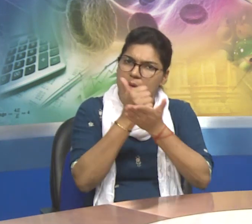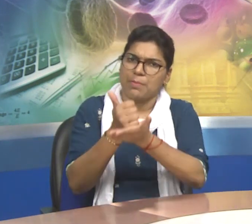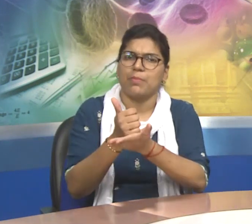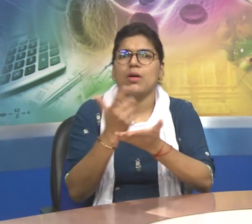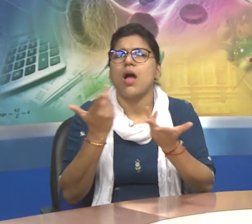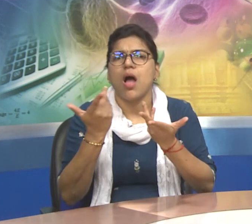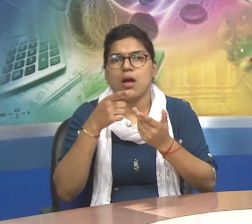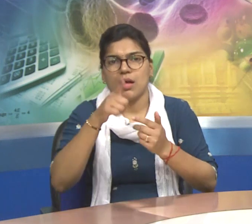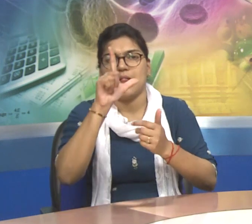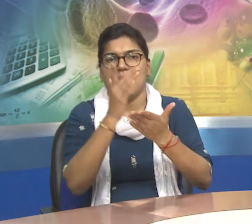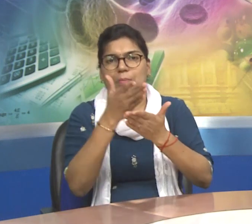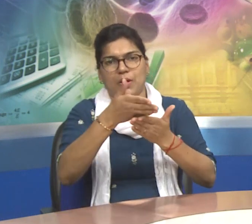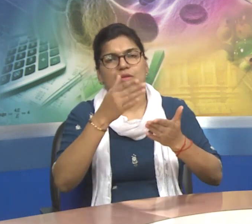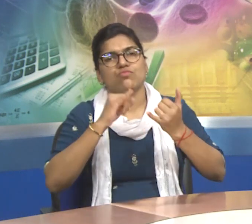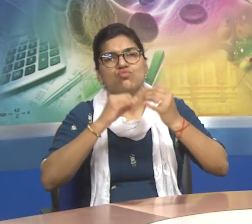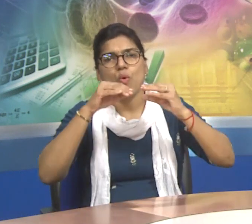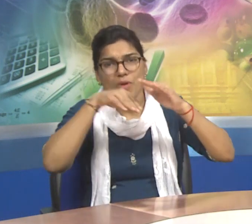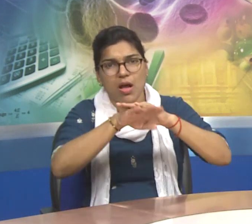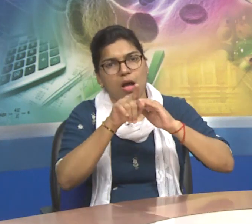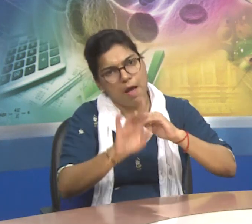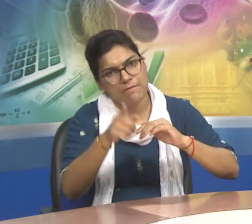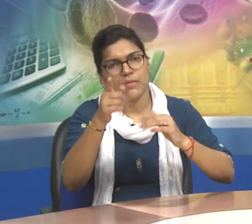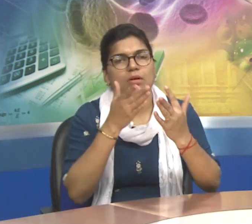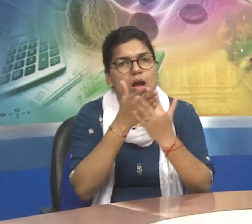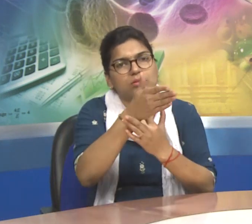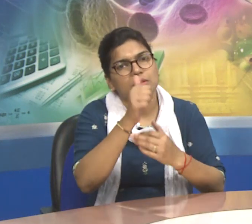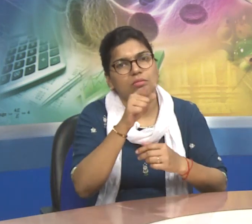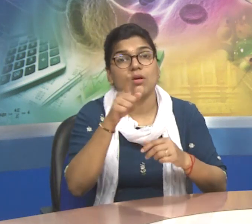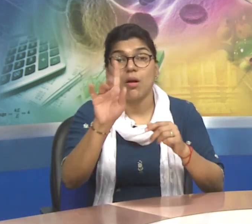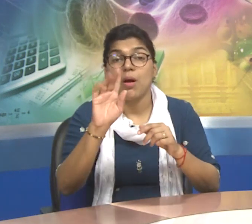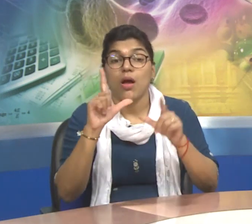access to the licensed content of the library.